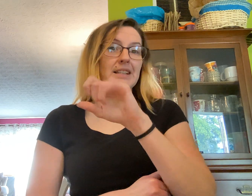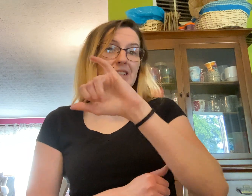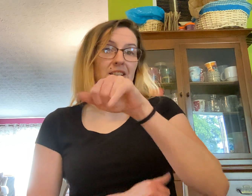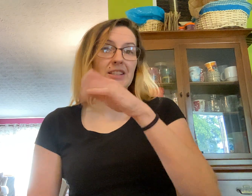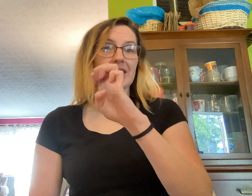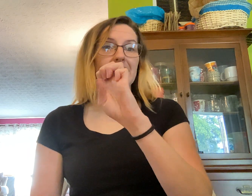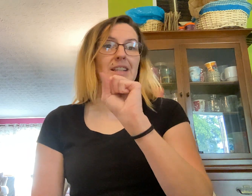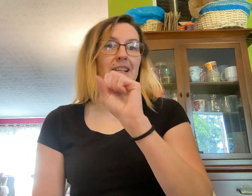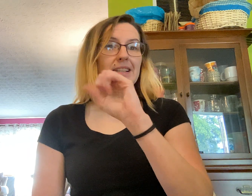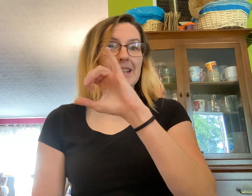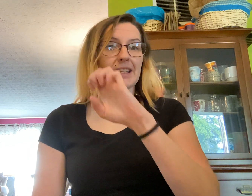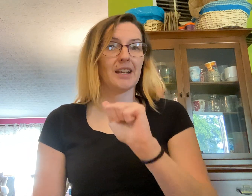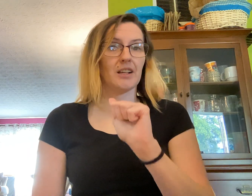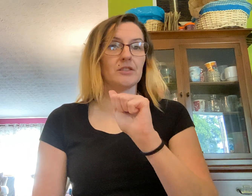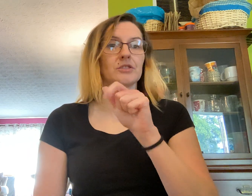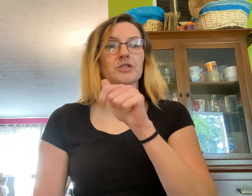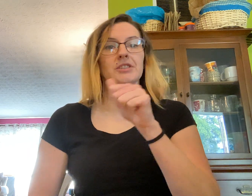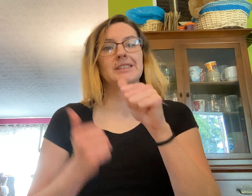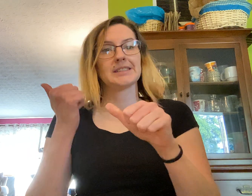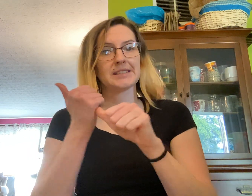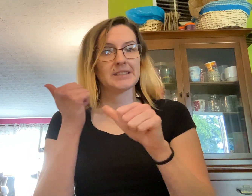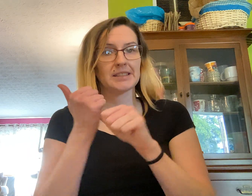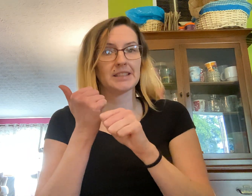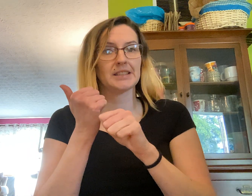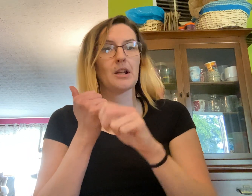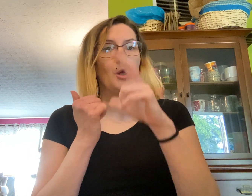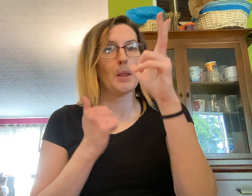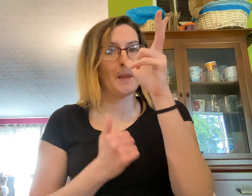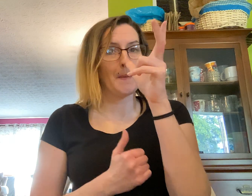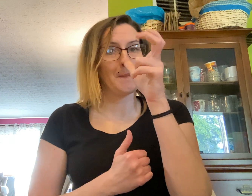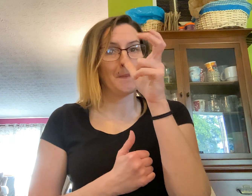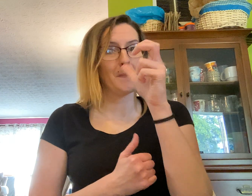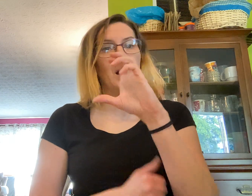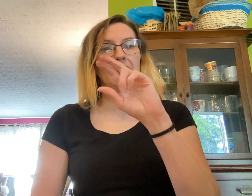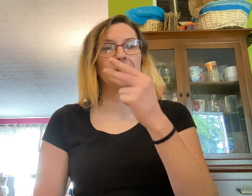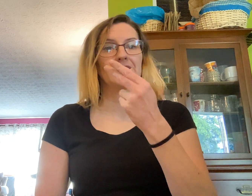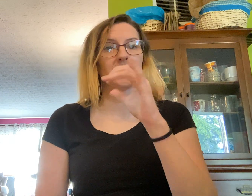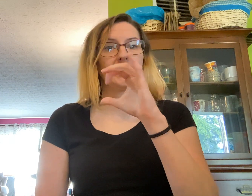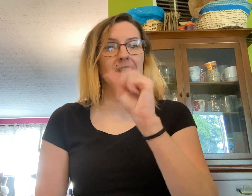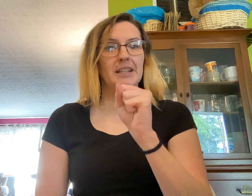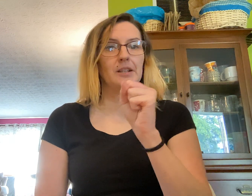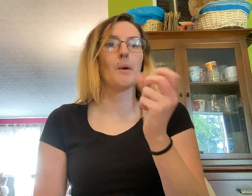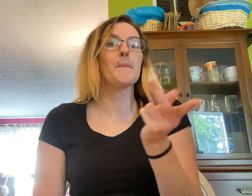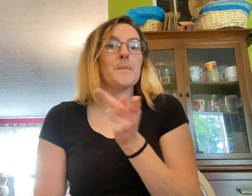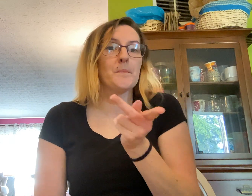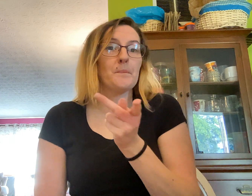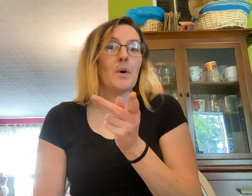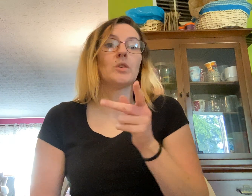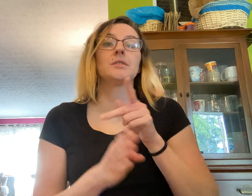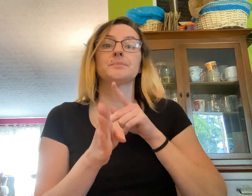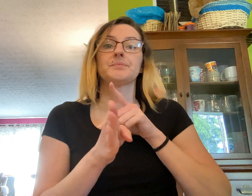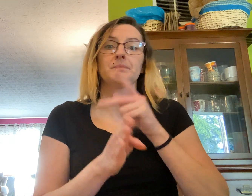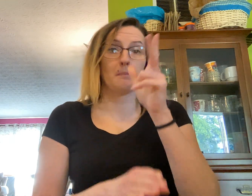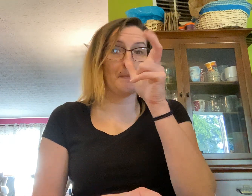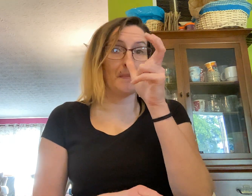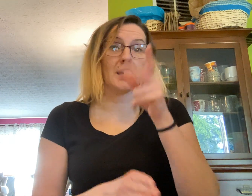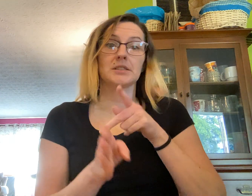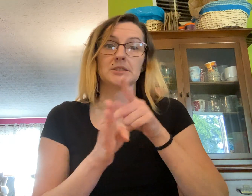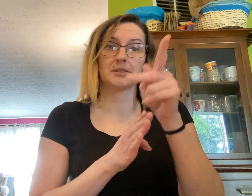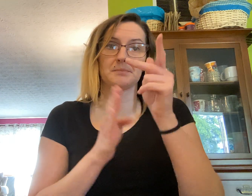the Bug Chicks. They're both entomologists. But let's back up a second, because if you're not in the US, this